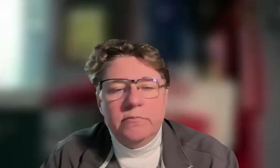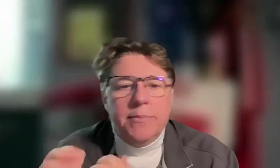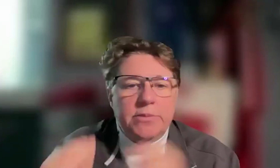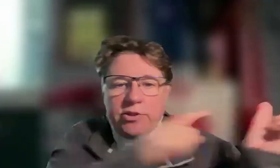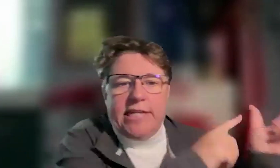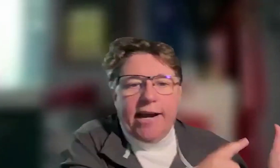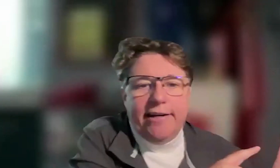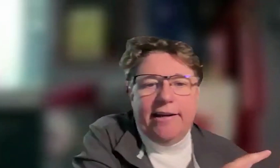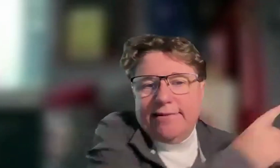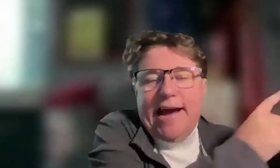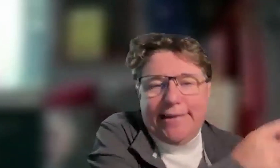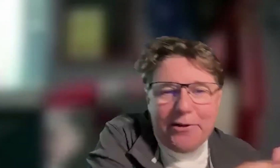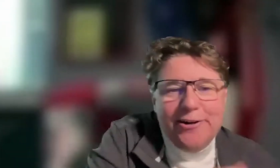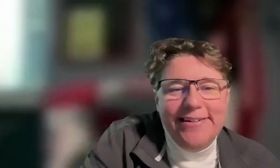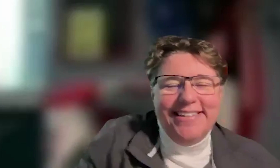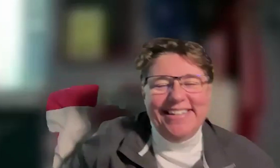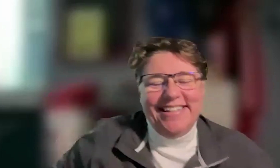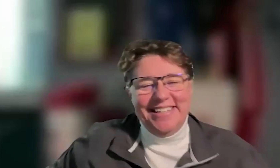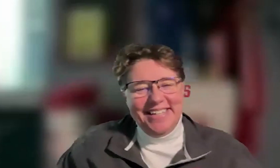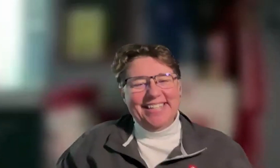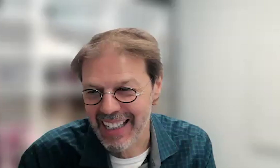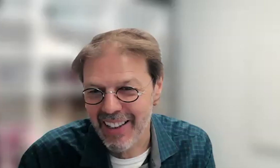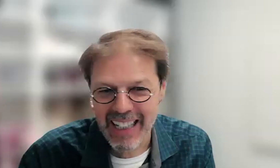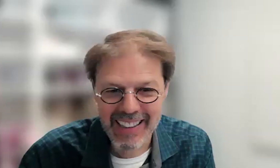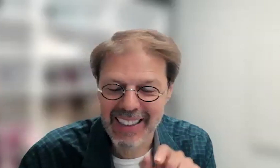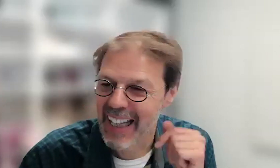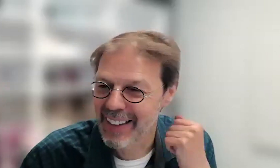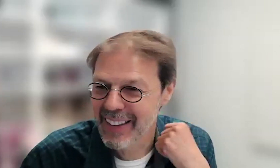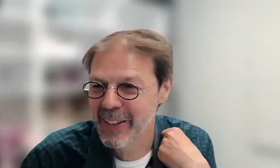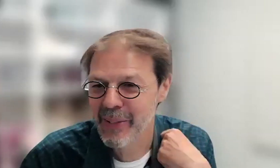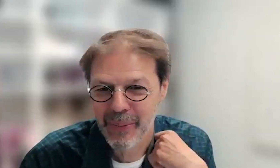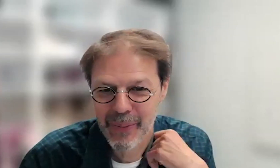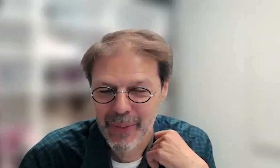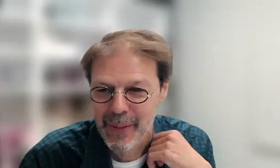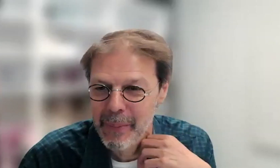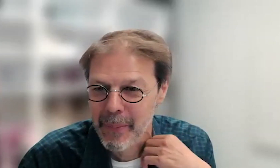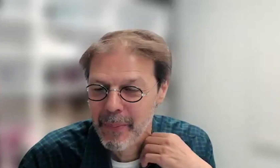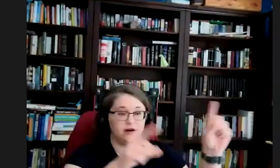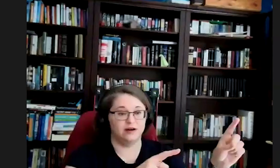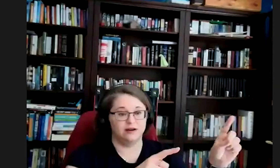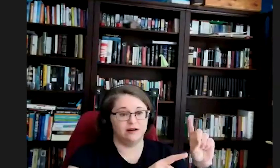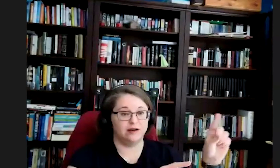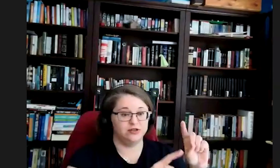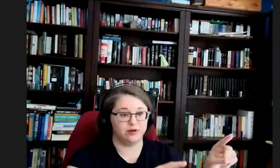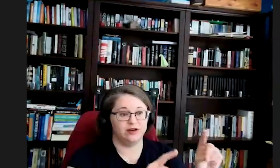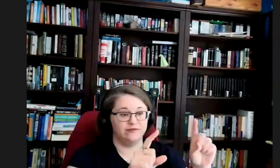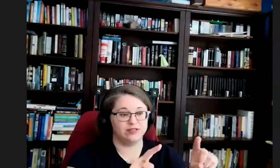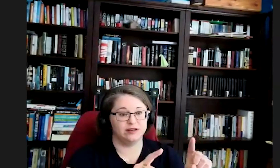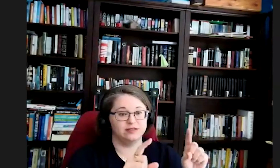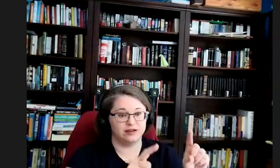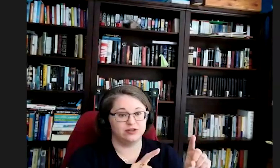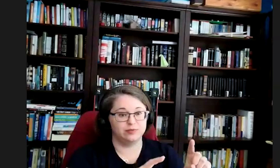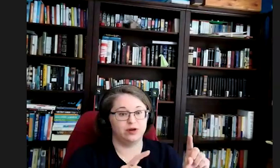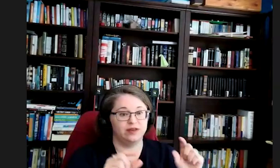Am I supposed to tag to Heather? Thank Heather and then Alek. Yeah, so I just want